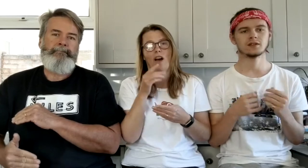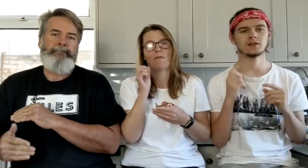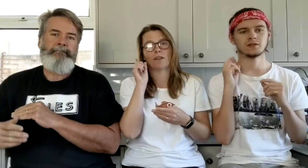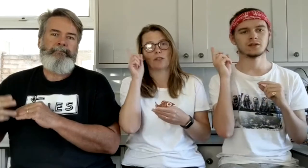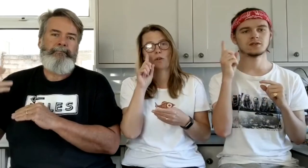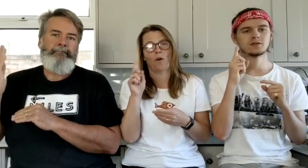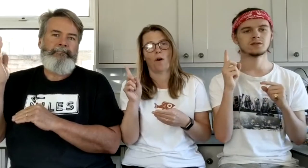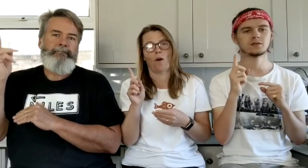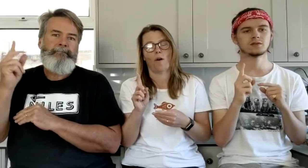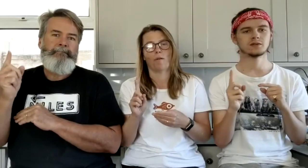end of the storm,